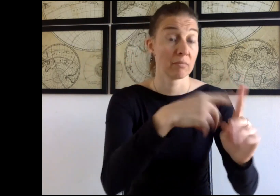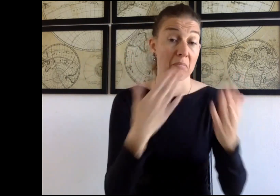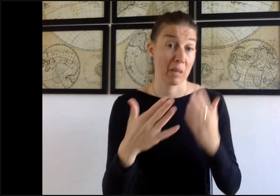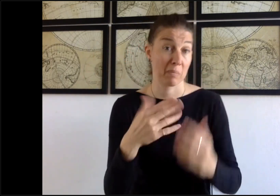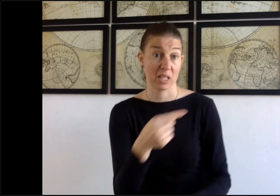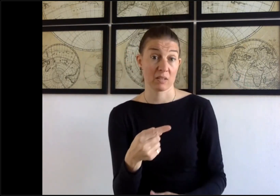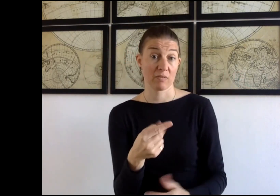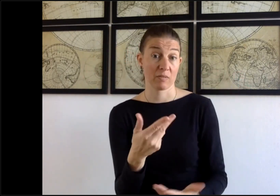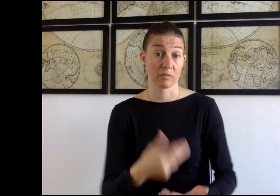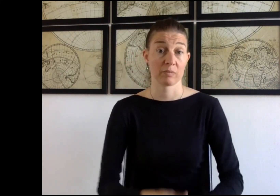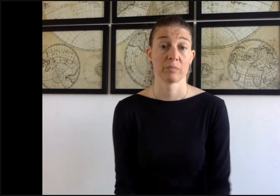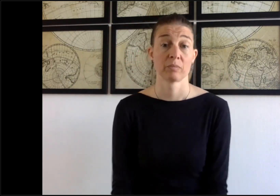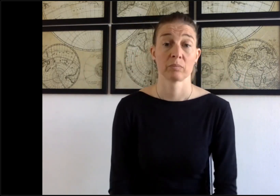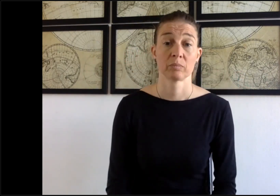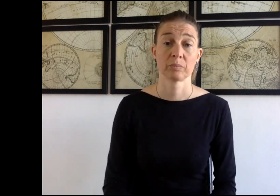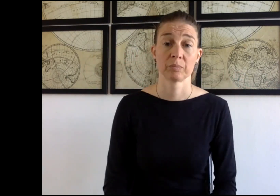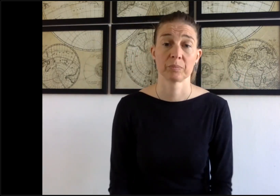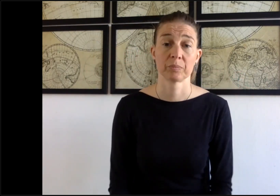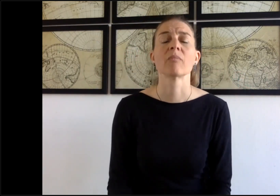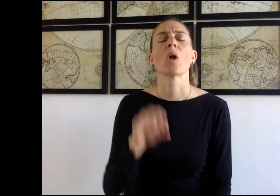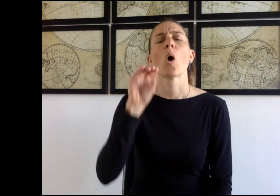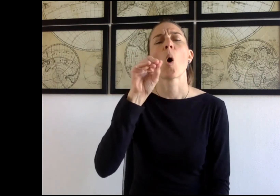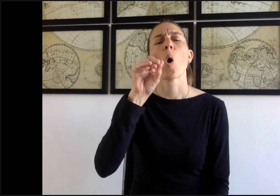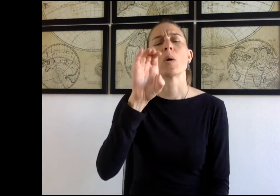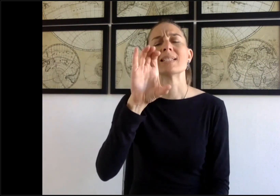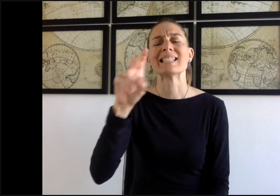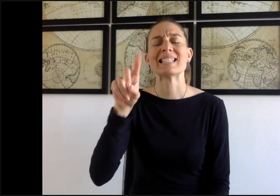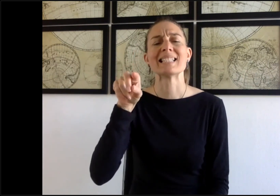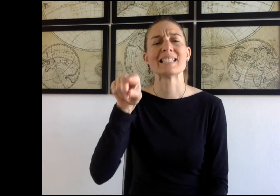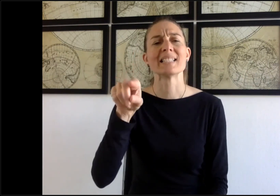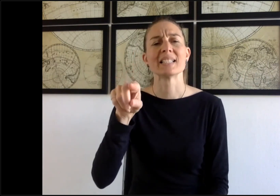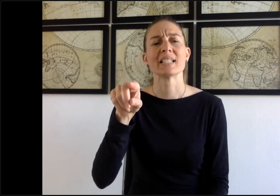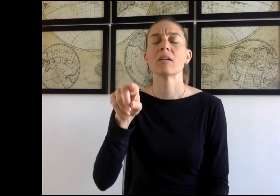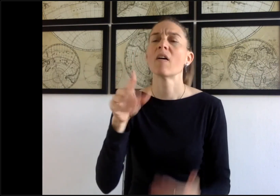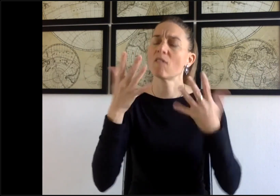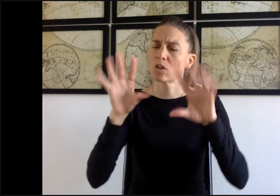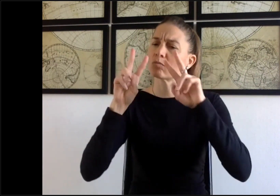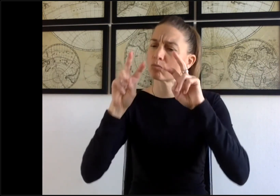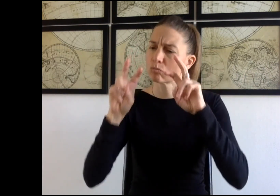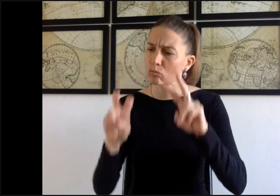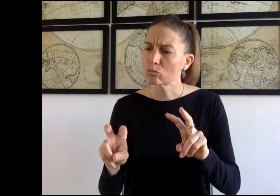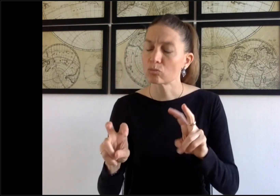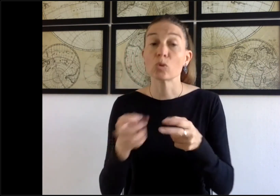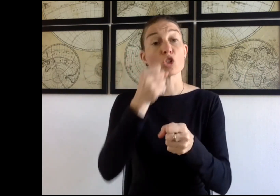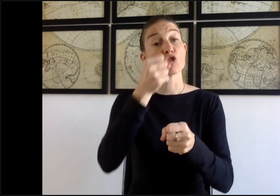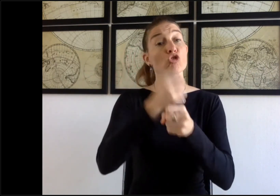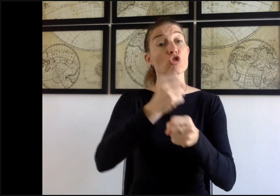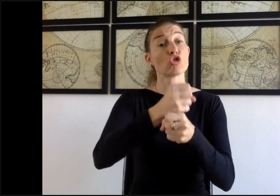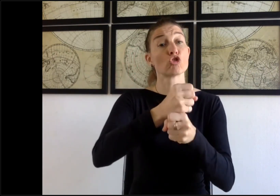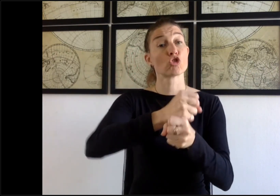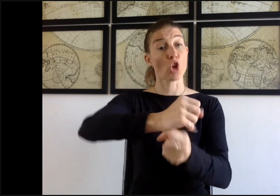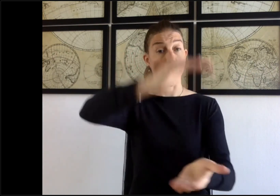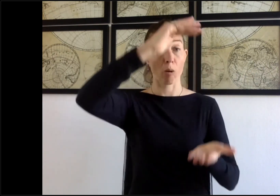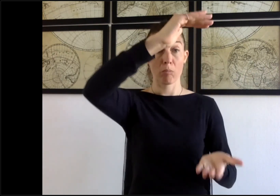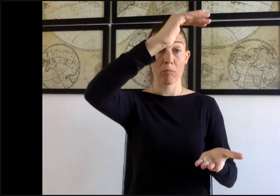term, we're not so worried about the overall number of jobs disappearing. I mean, of course, we have